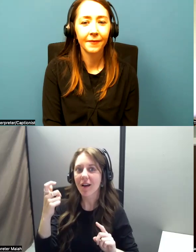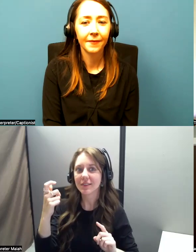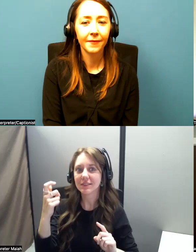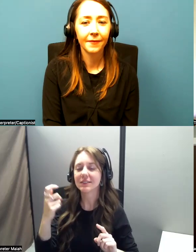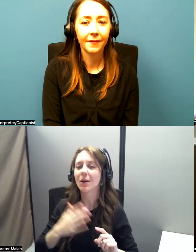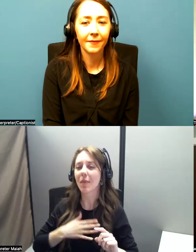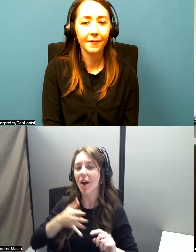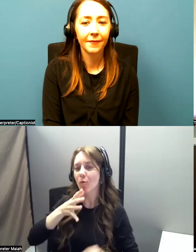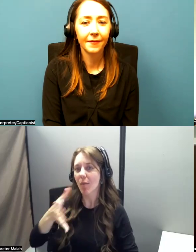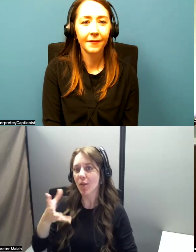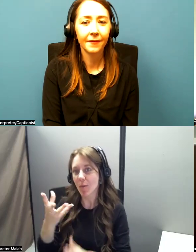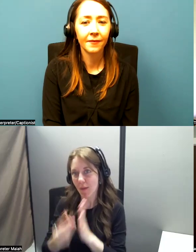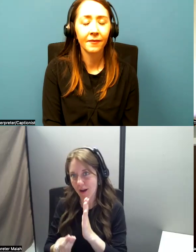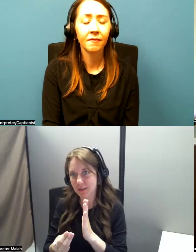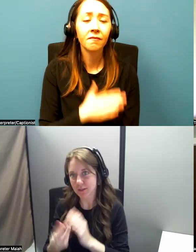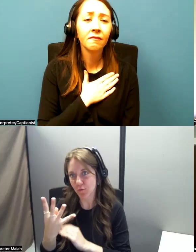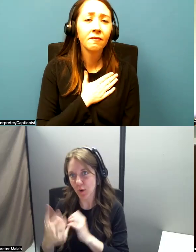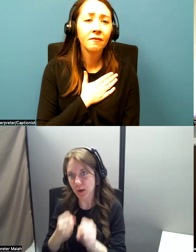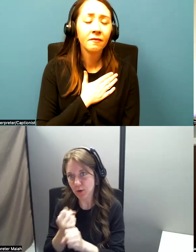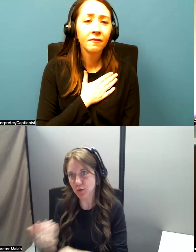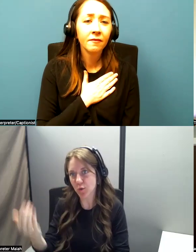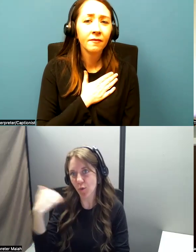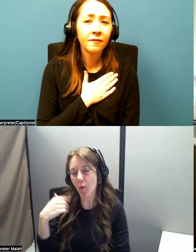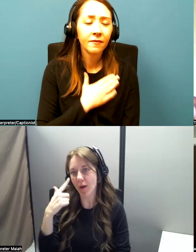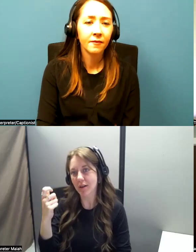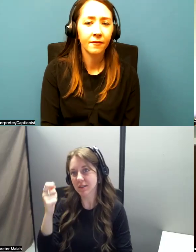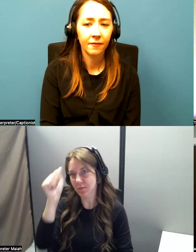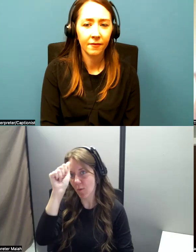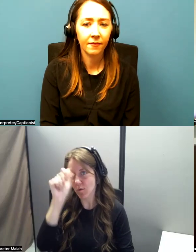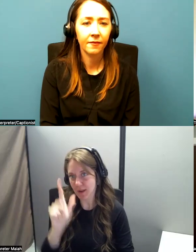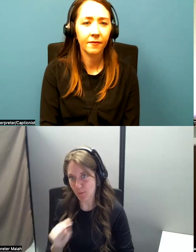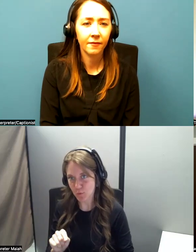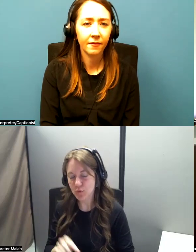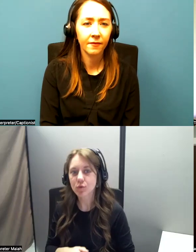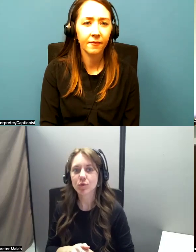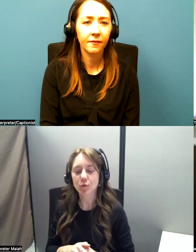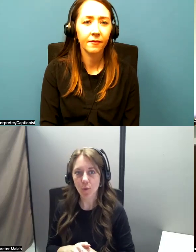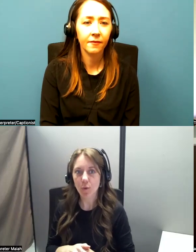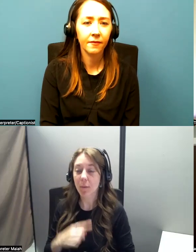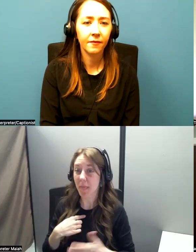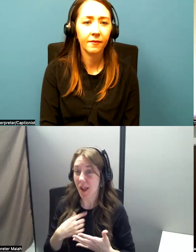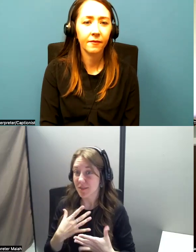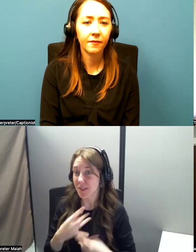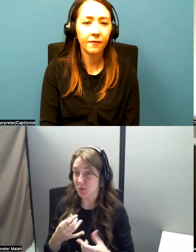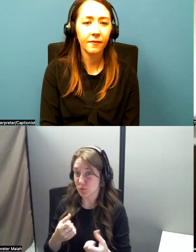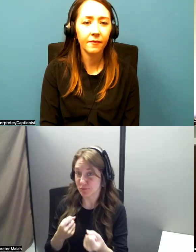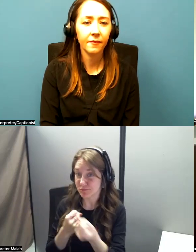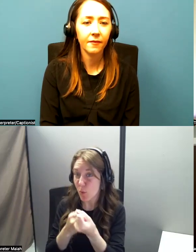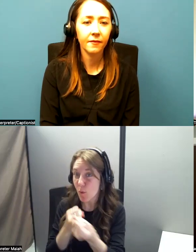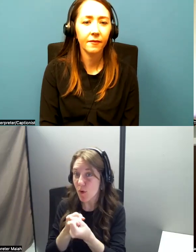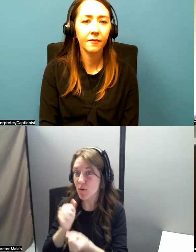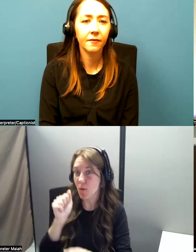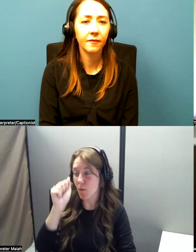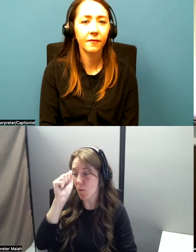grandmother 4 years ago due to Alzheimer. So I found fundraising or showing support, and Alzheimer was